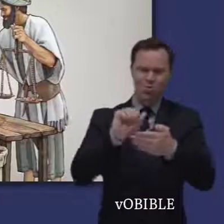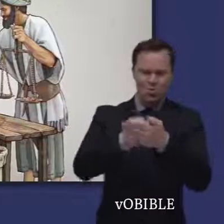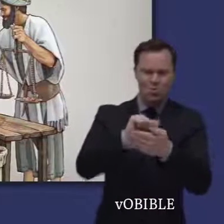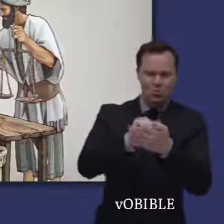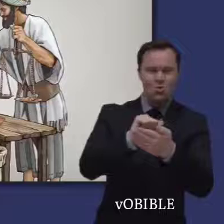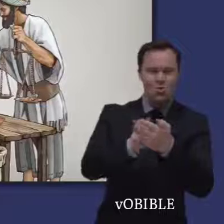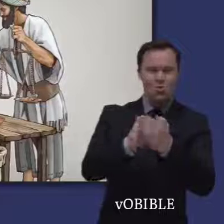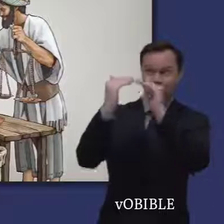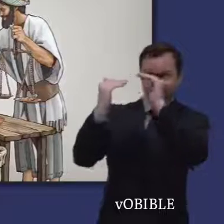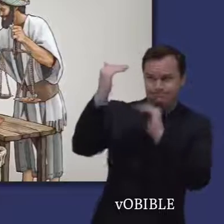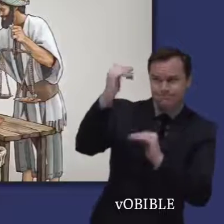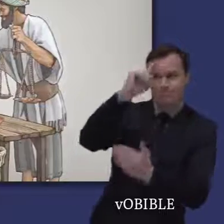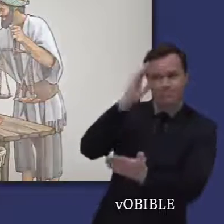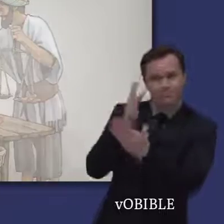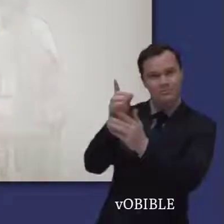walk in modesty with Him.